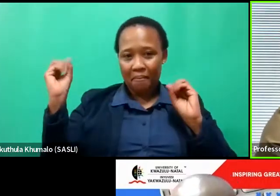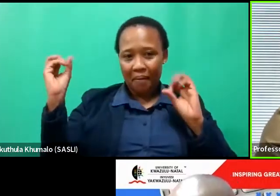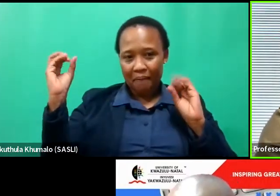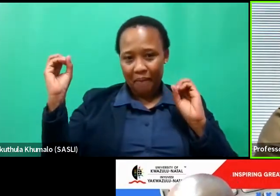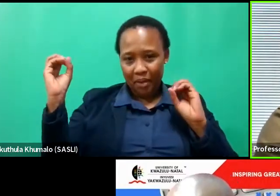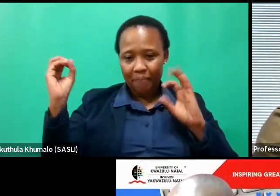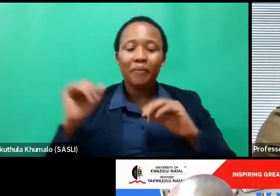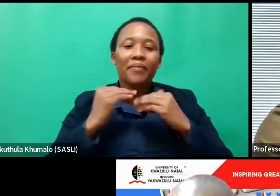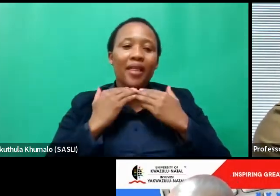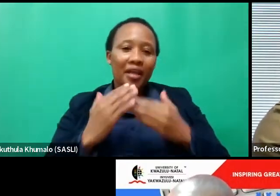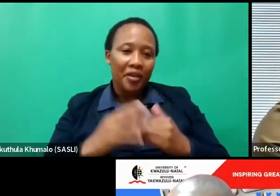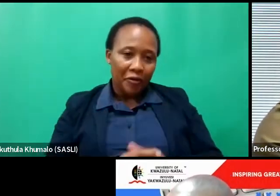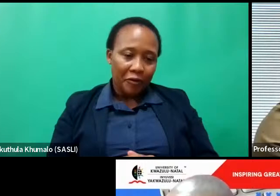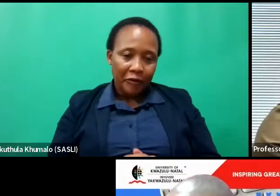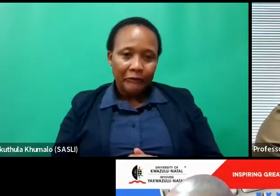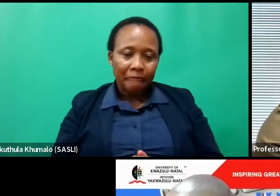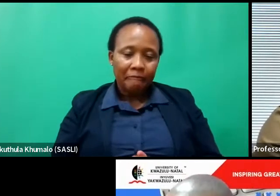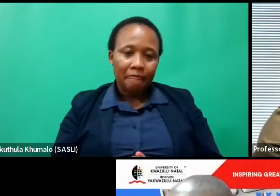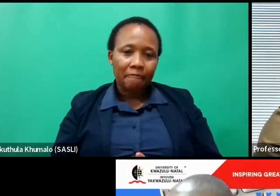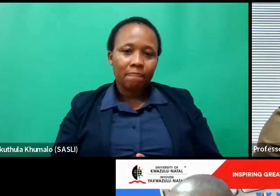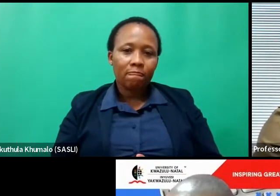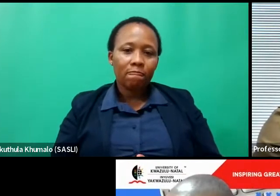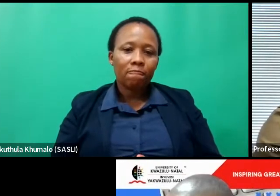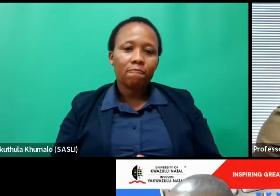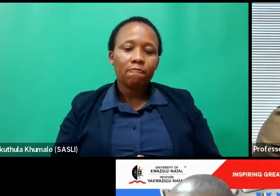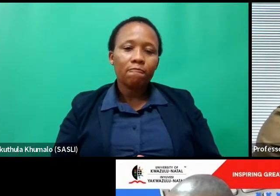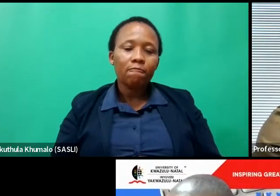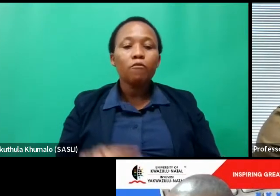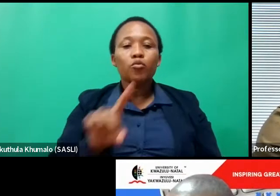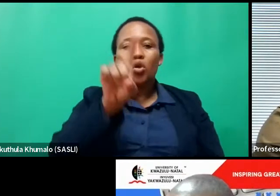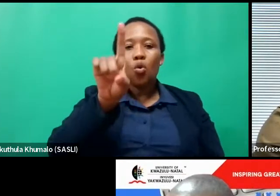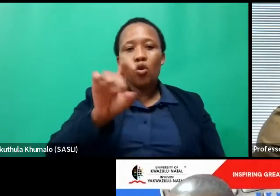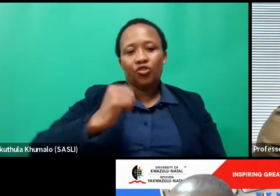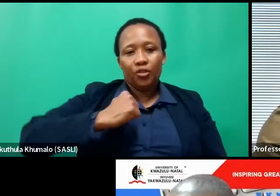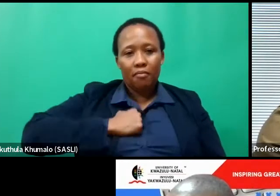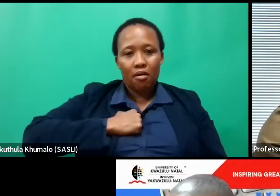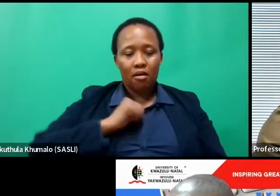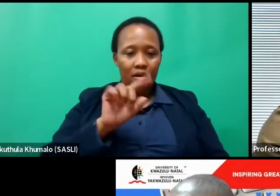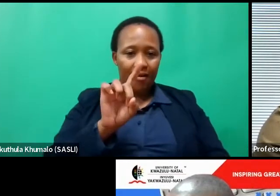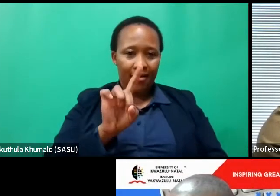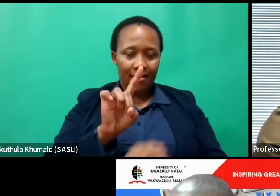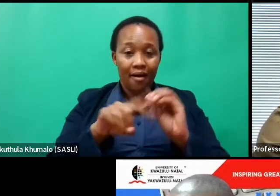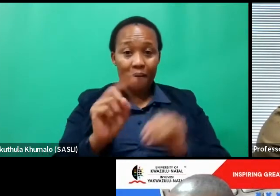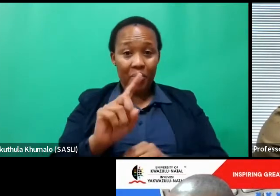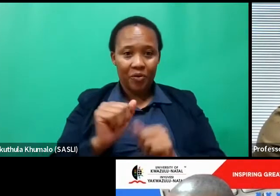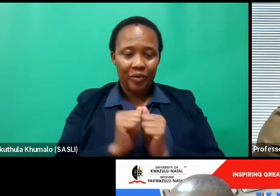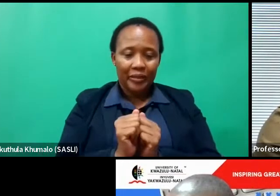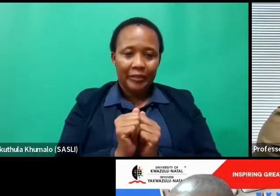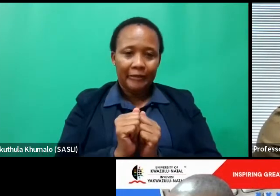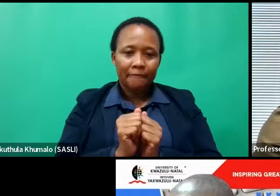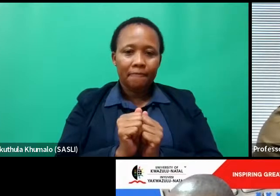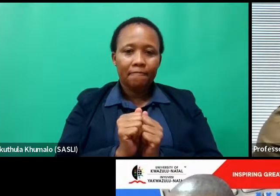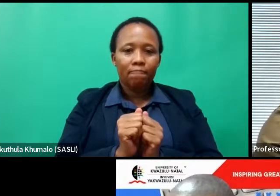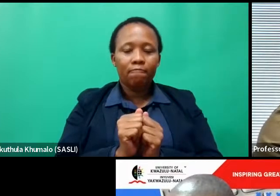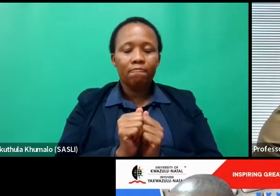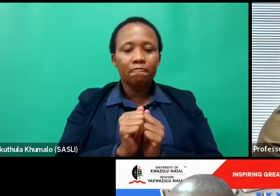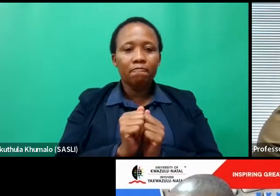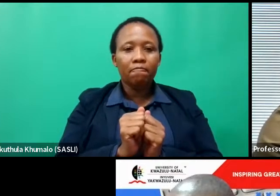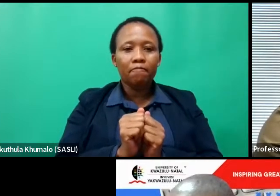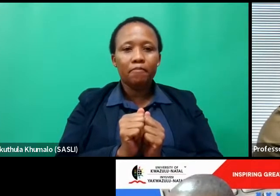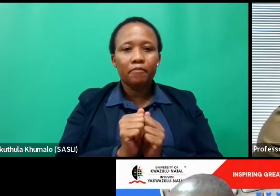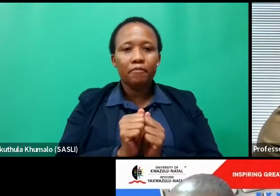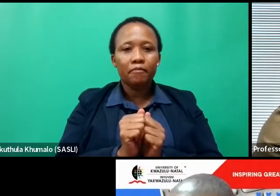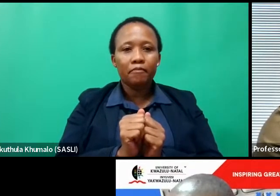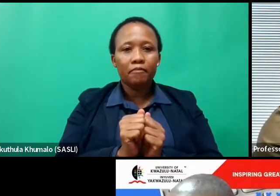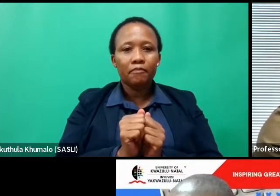And so my question really is about this idea. I mean, when